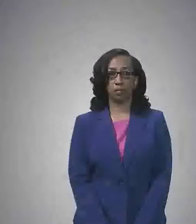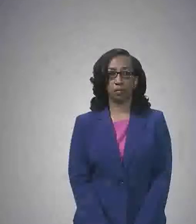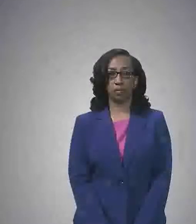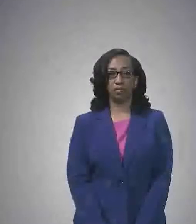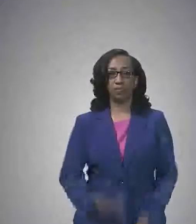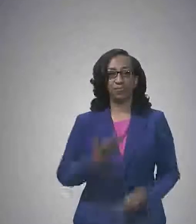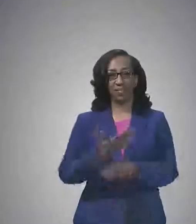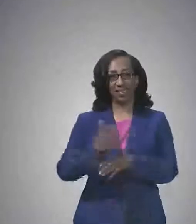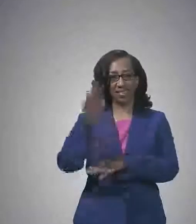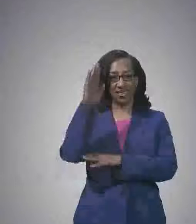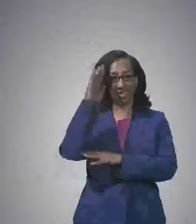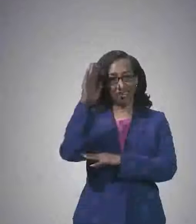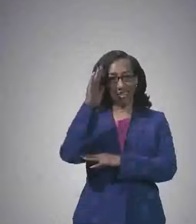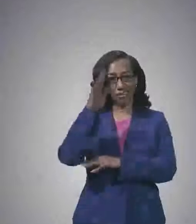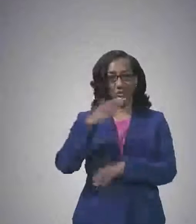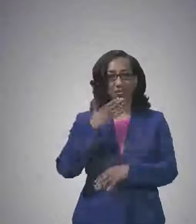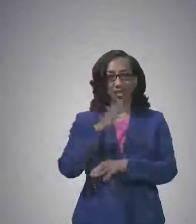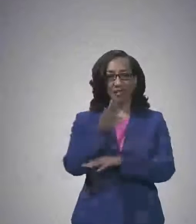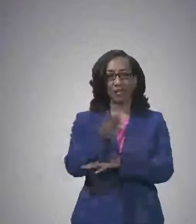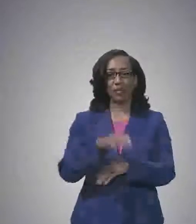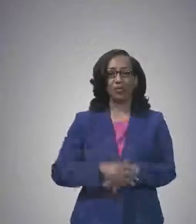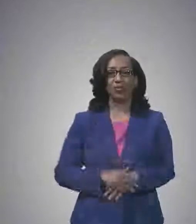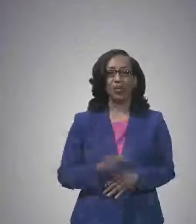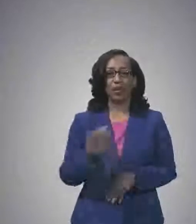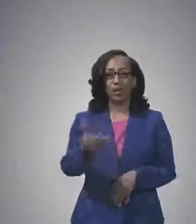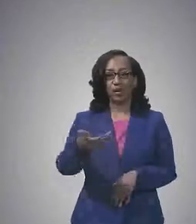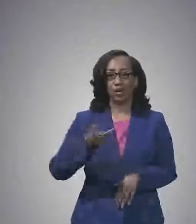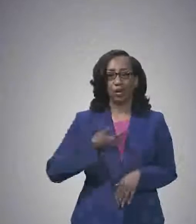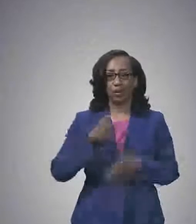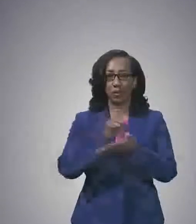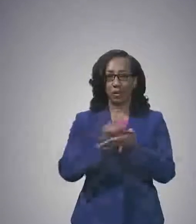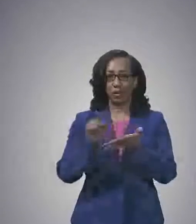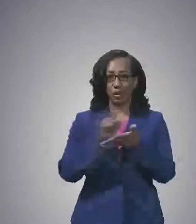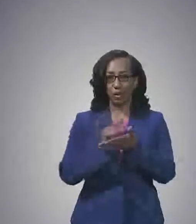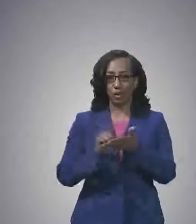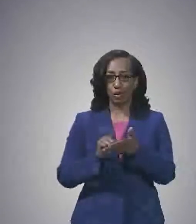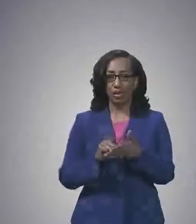Good afternoon. Welcome to the weekly Joint Task Force briefing.